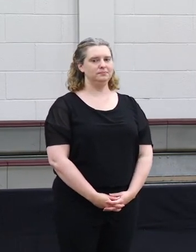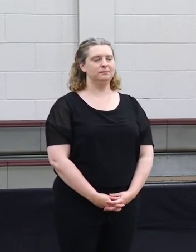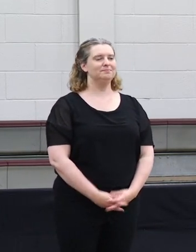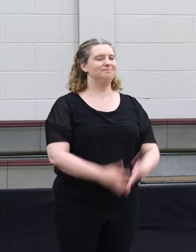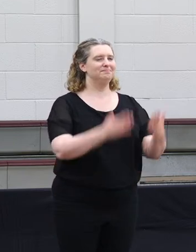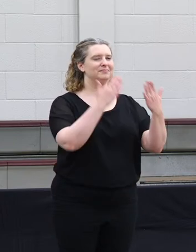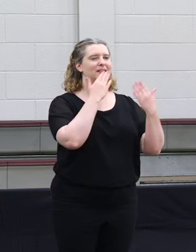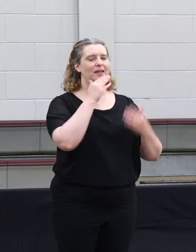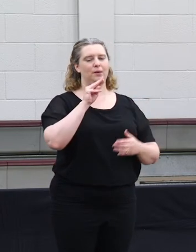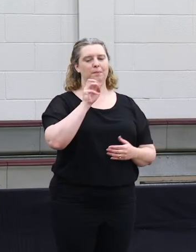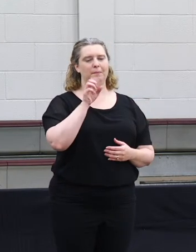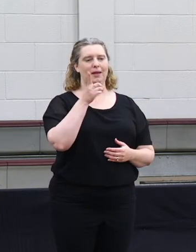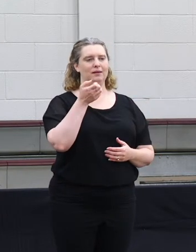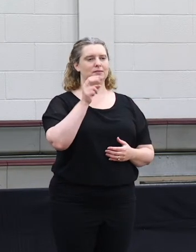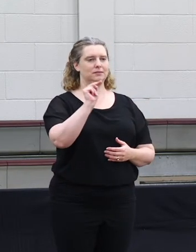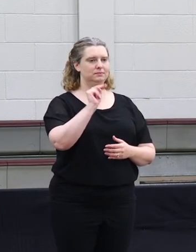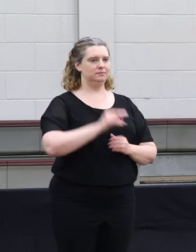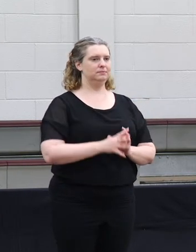Thank you, Madison.